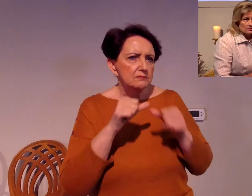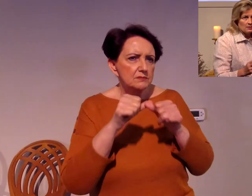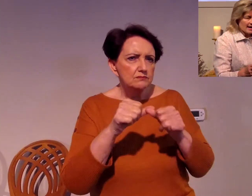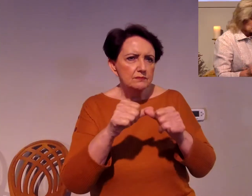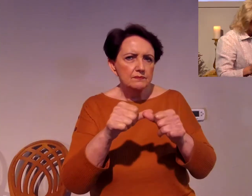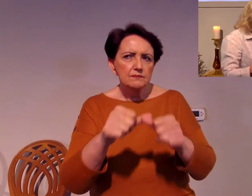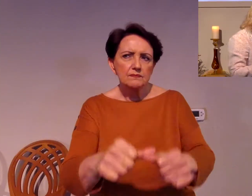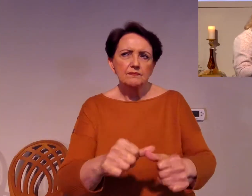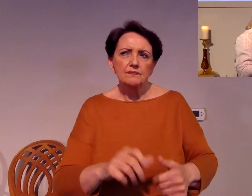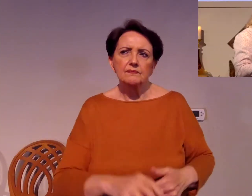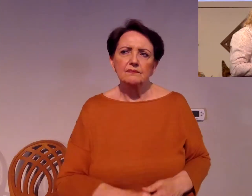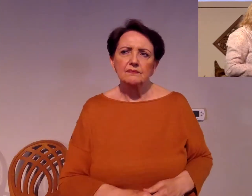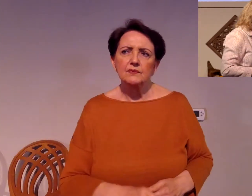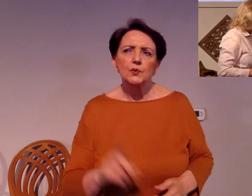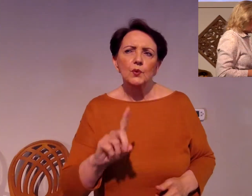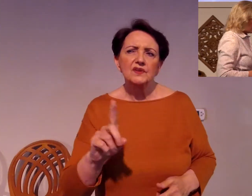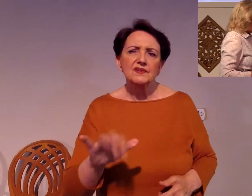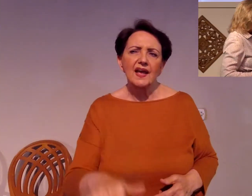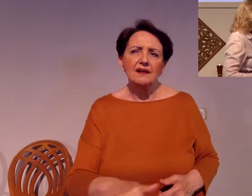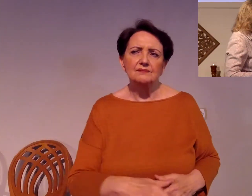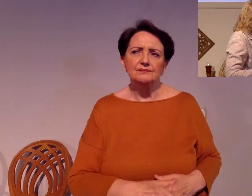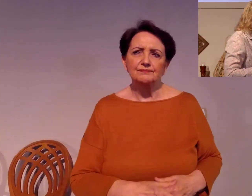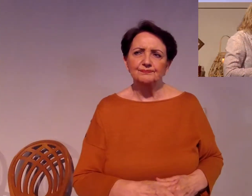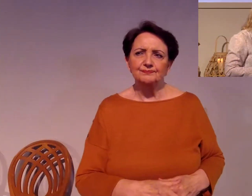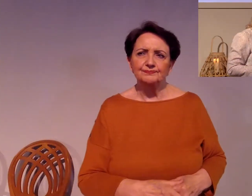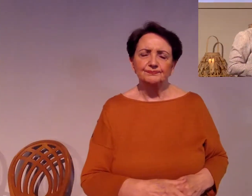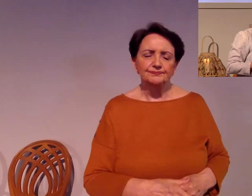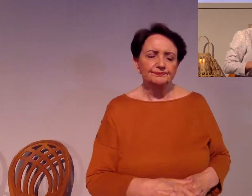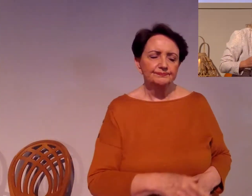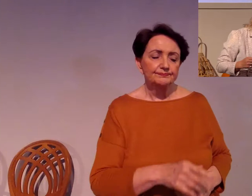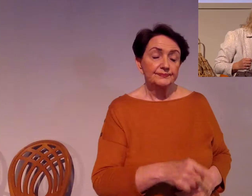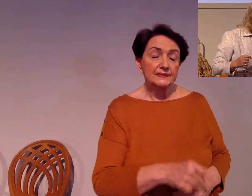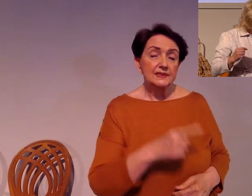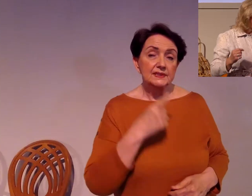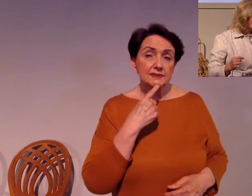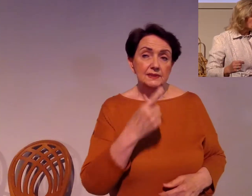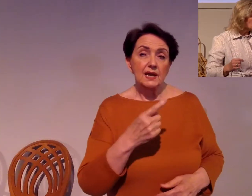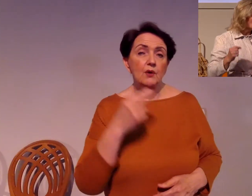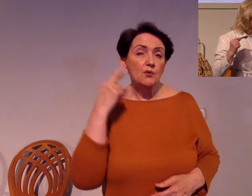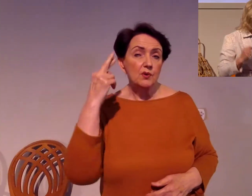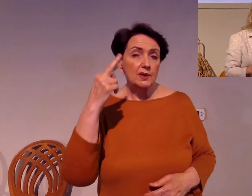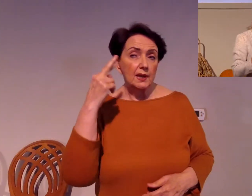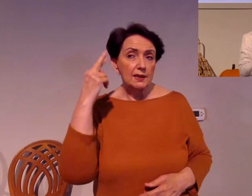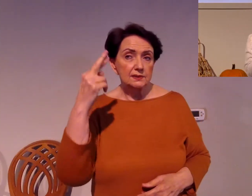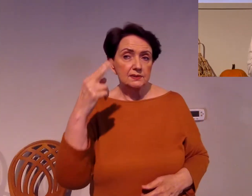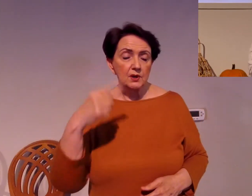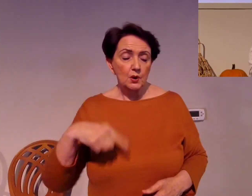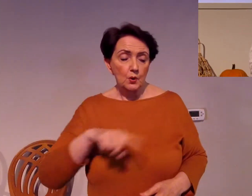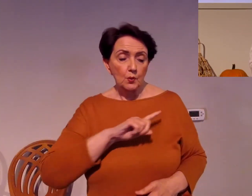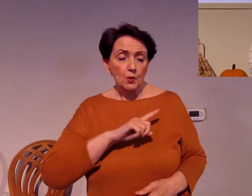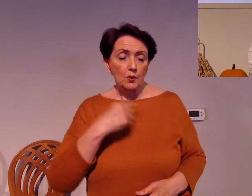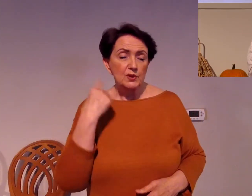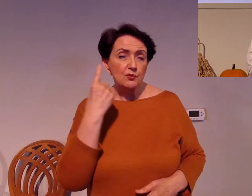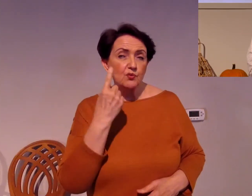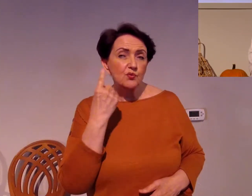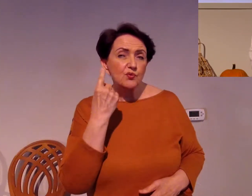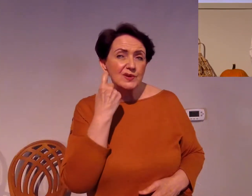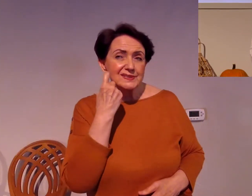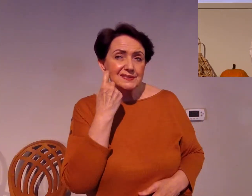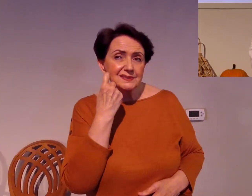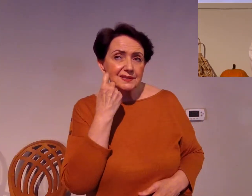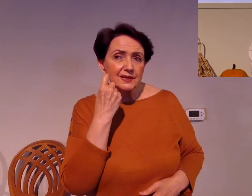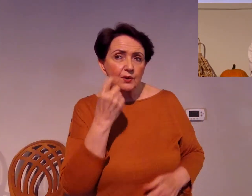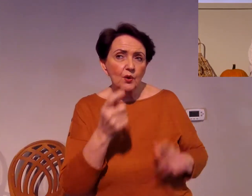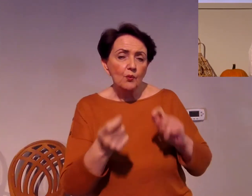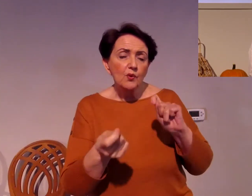Ongoing, natural, good feeling. He says, I realize that we were only recently evolving